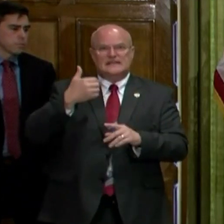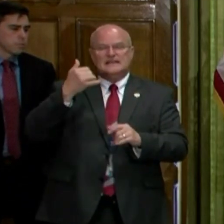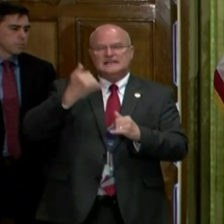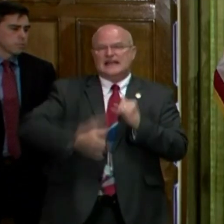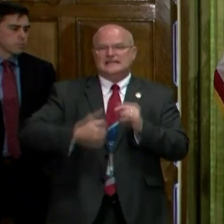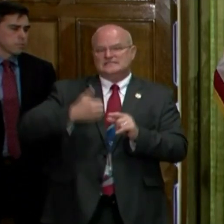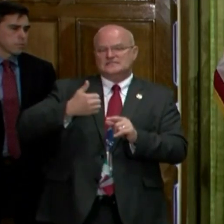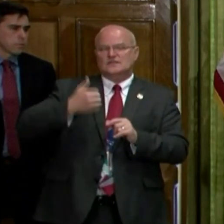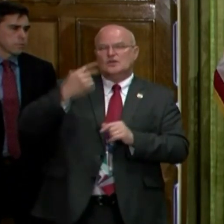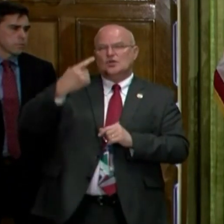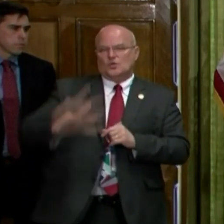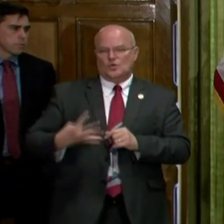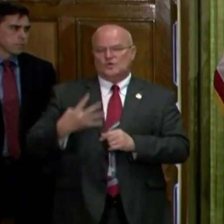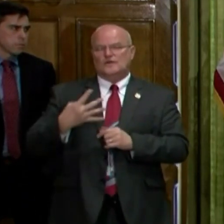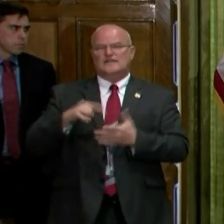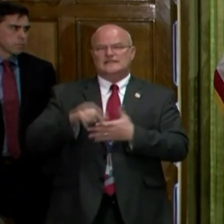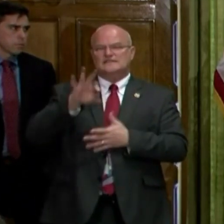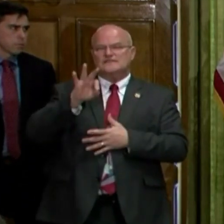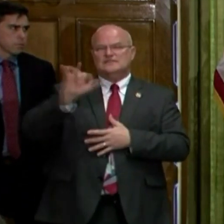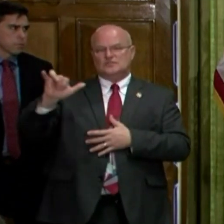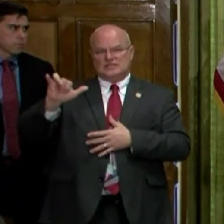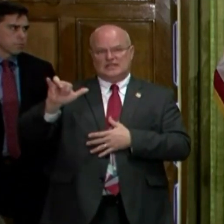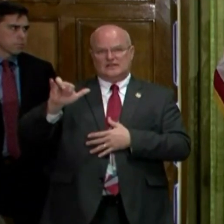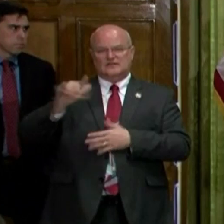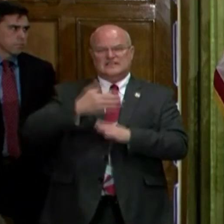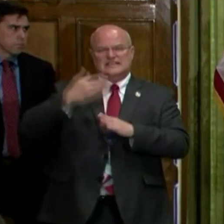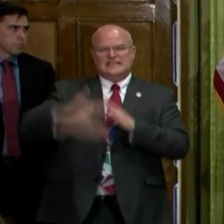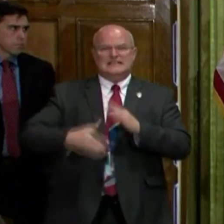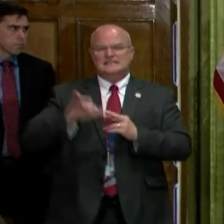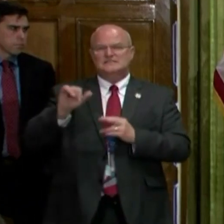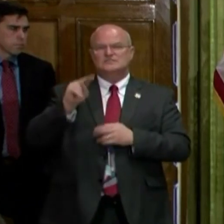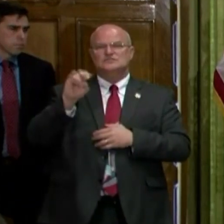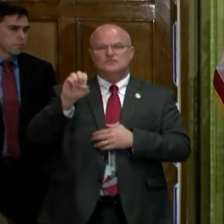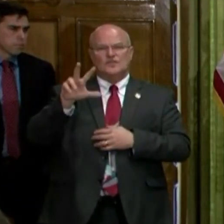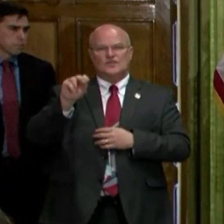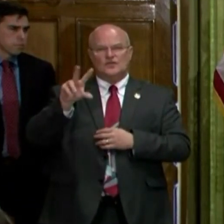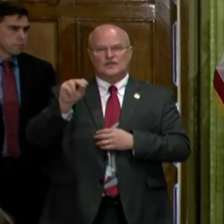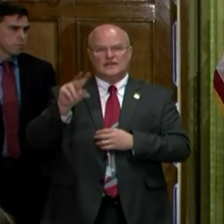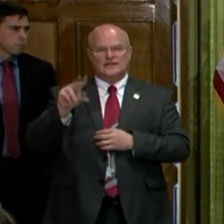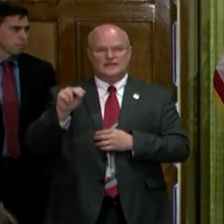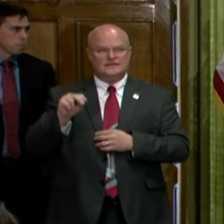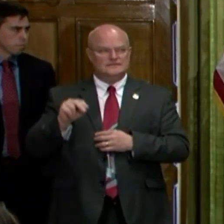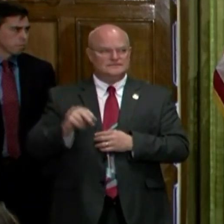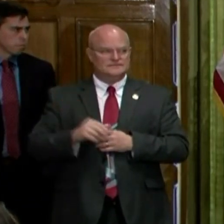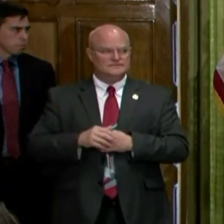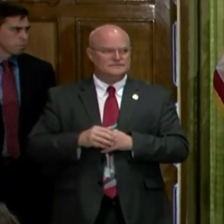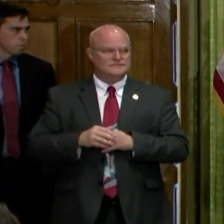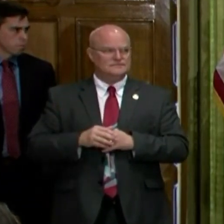quarter of this year, this fiscal year. The fiscal year ends June the 30th.